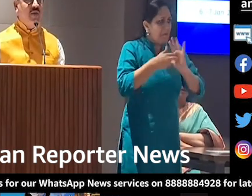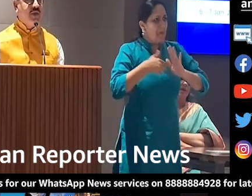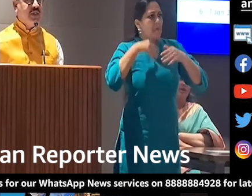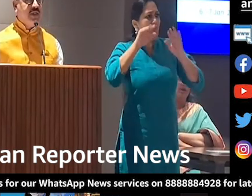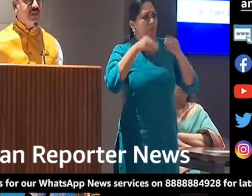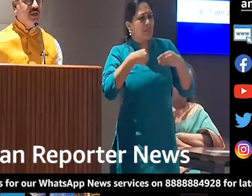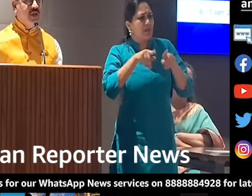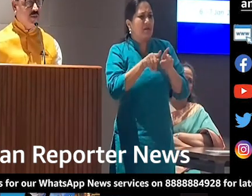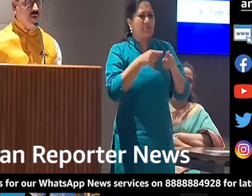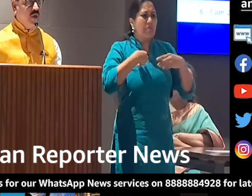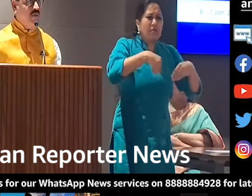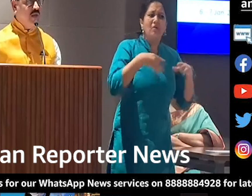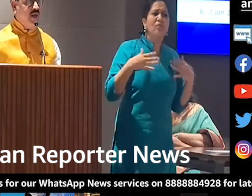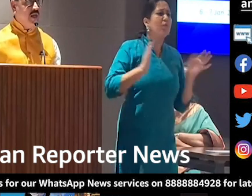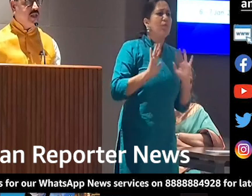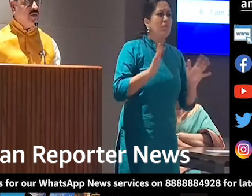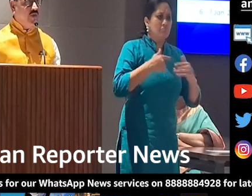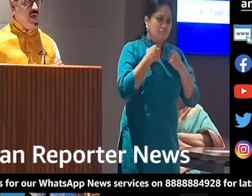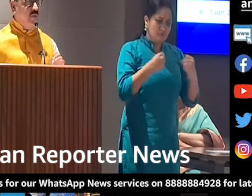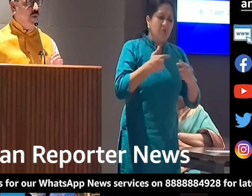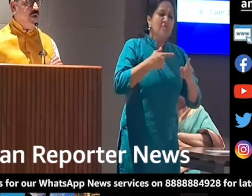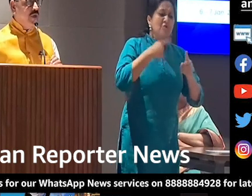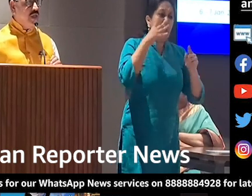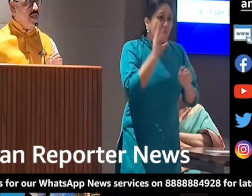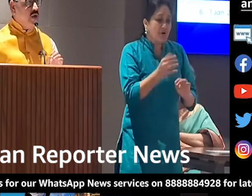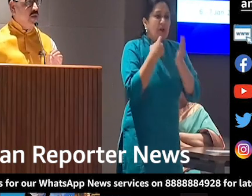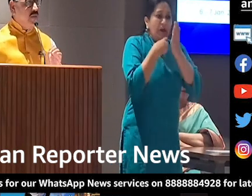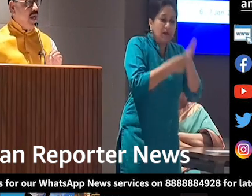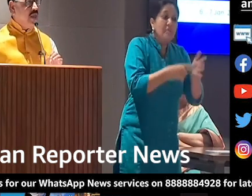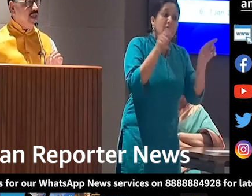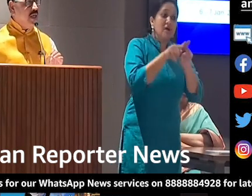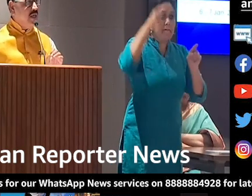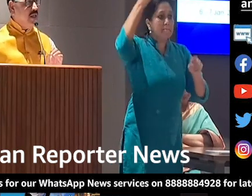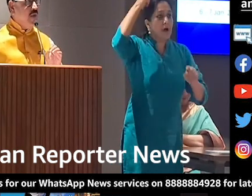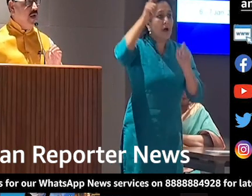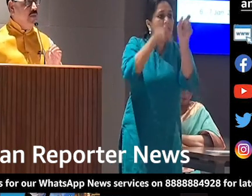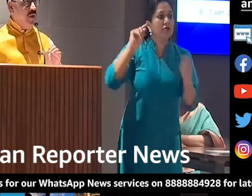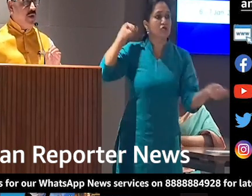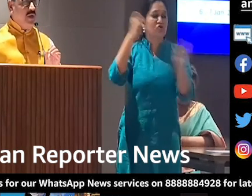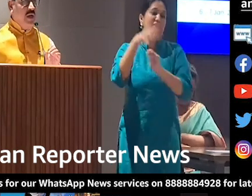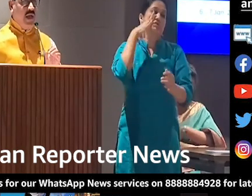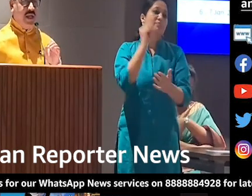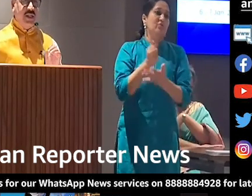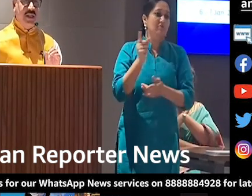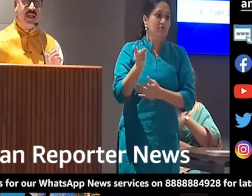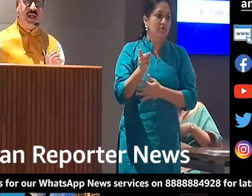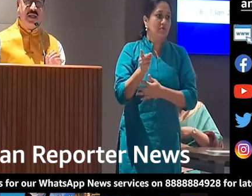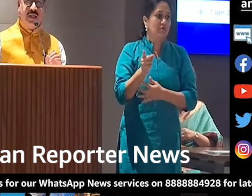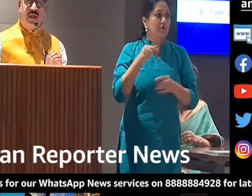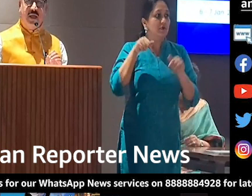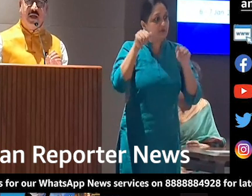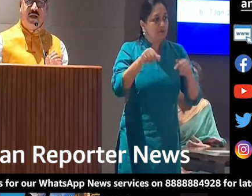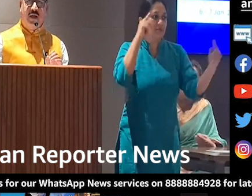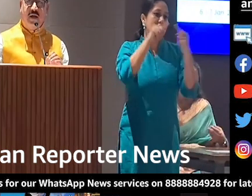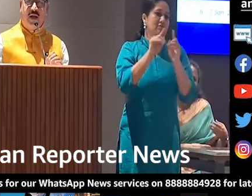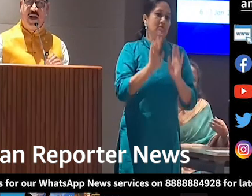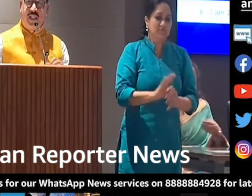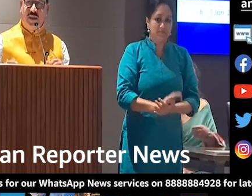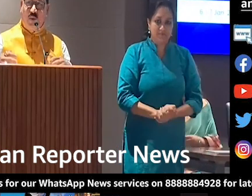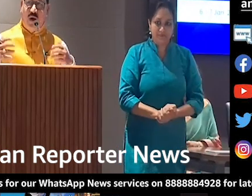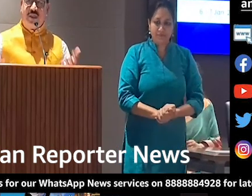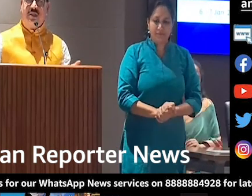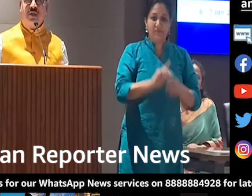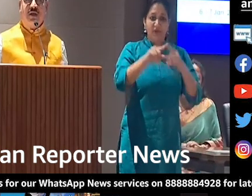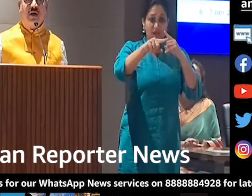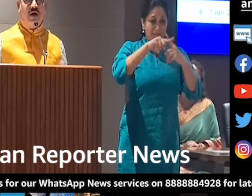the diversities. It's because of that it is very important. Changing of mindset is very important. Another thing is getting